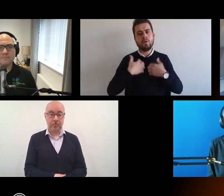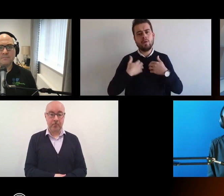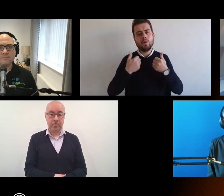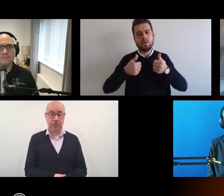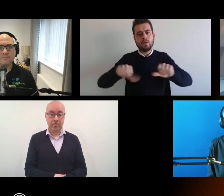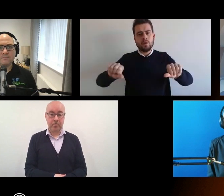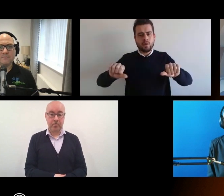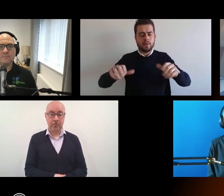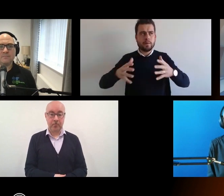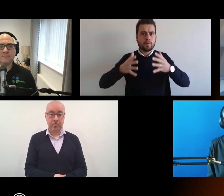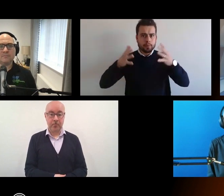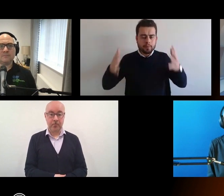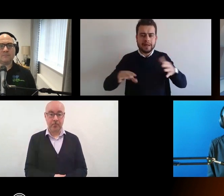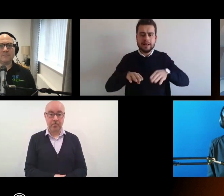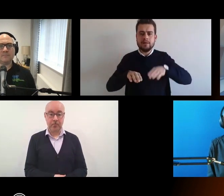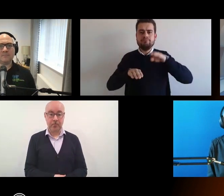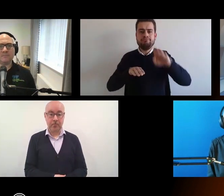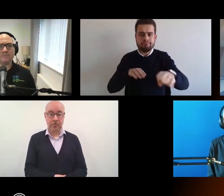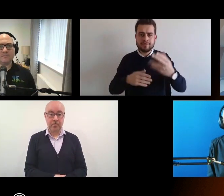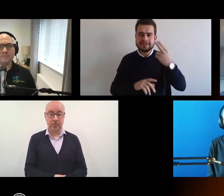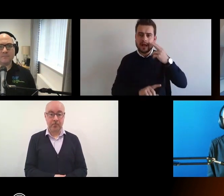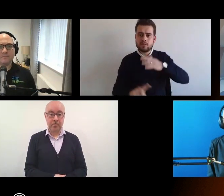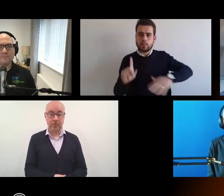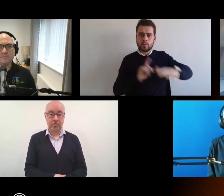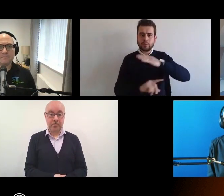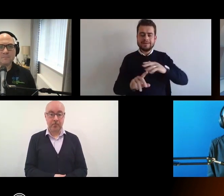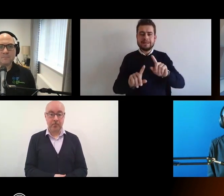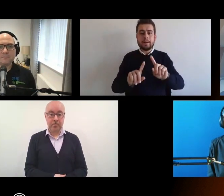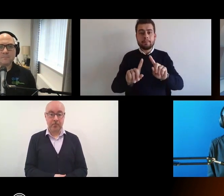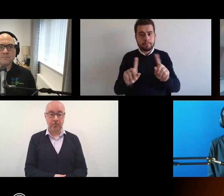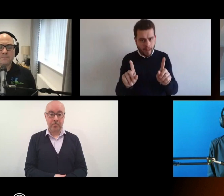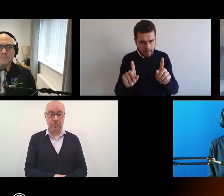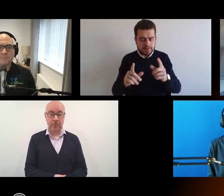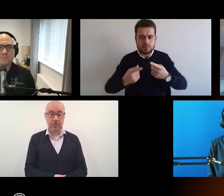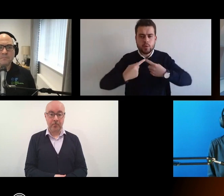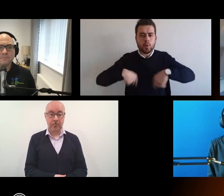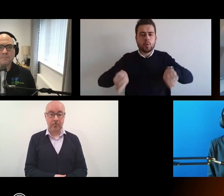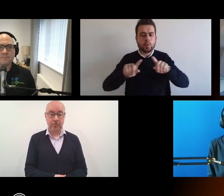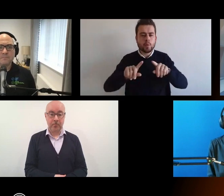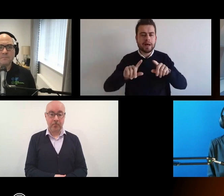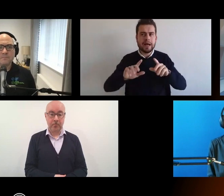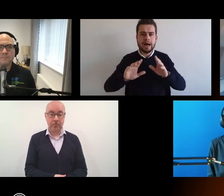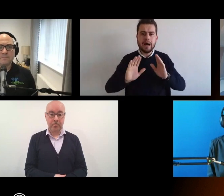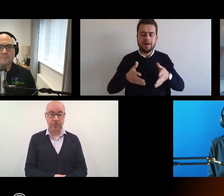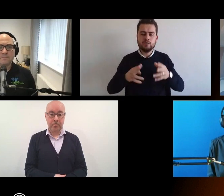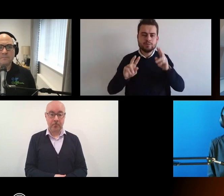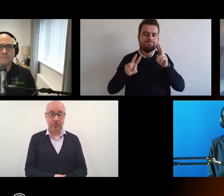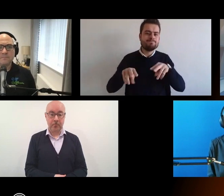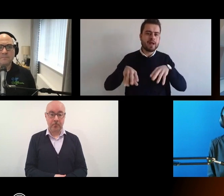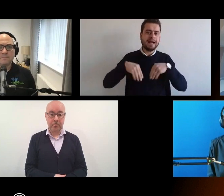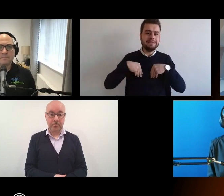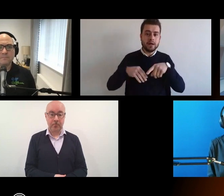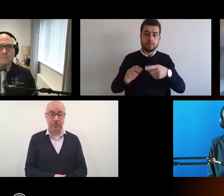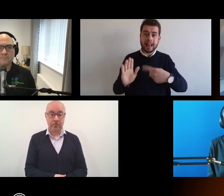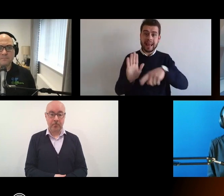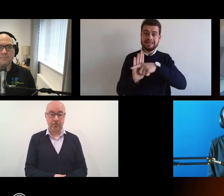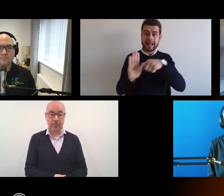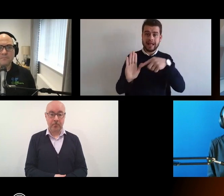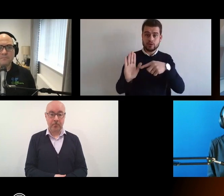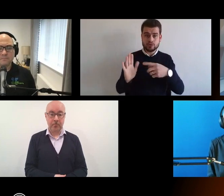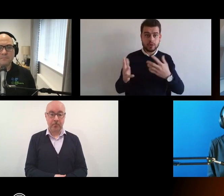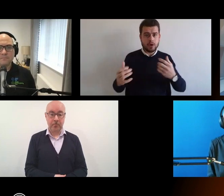recently passed. And we were really, really excited to see this enacted